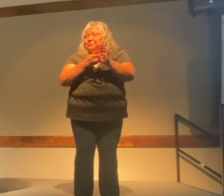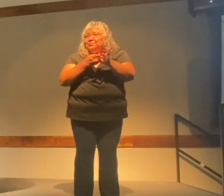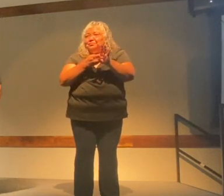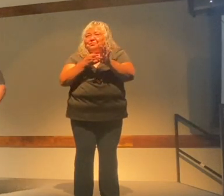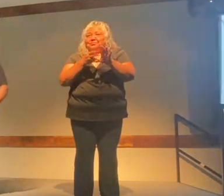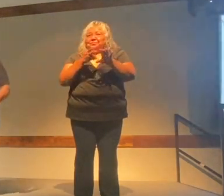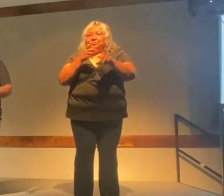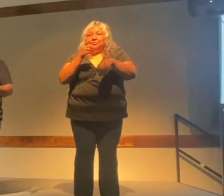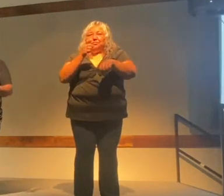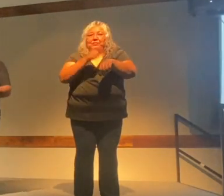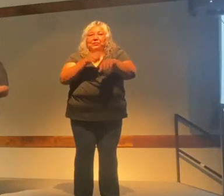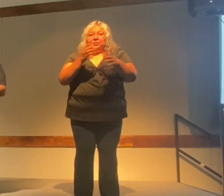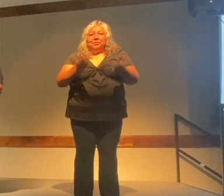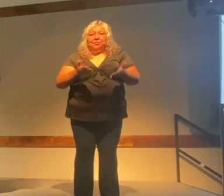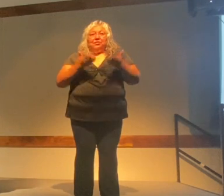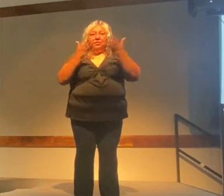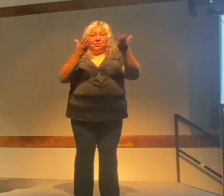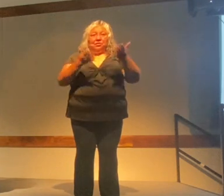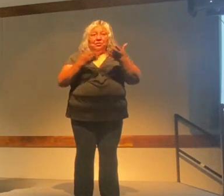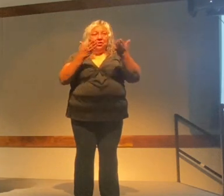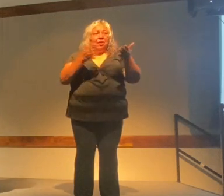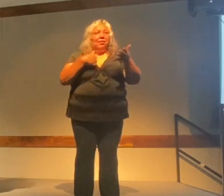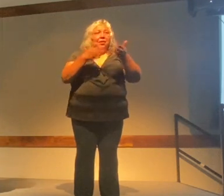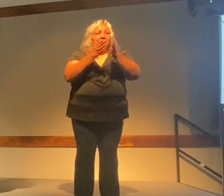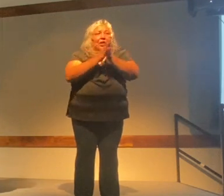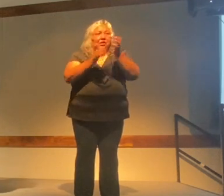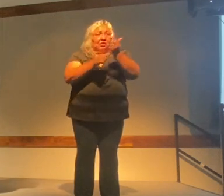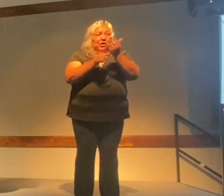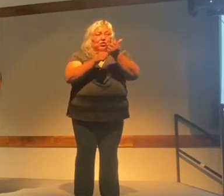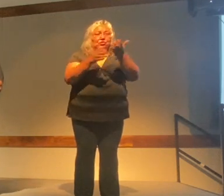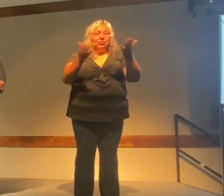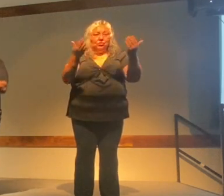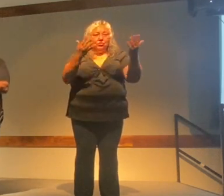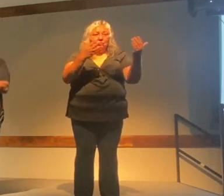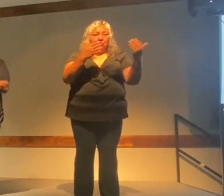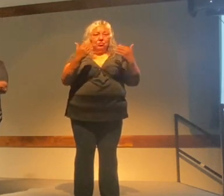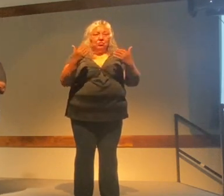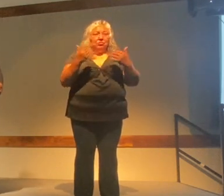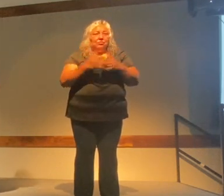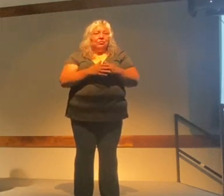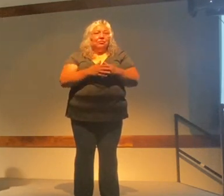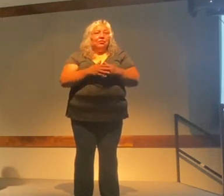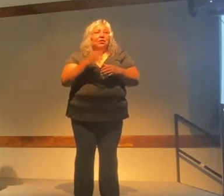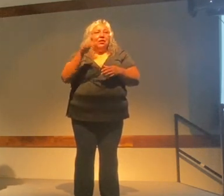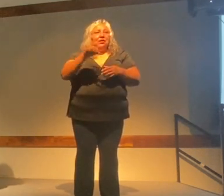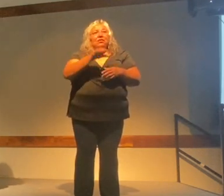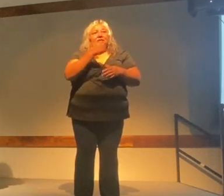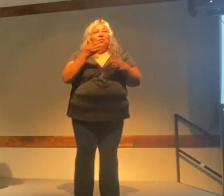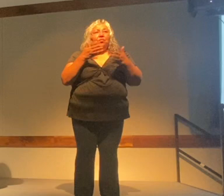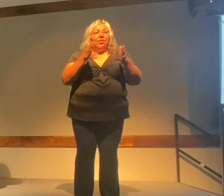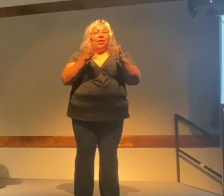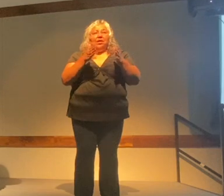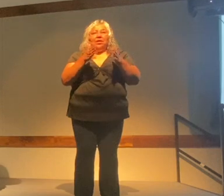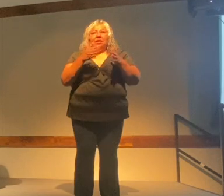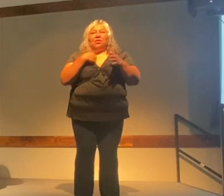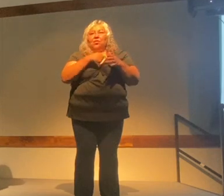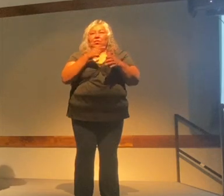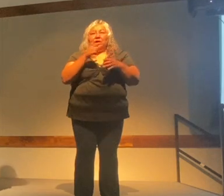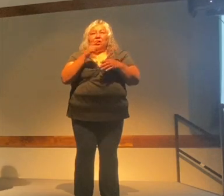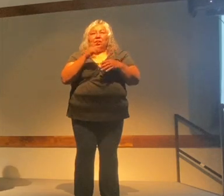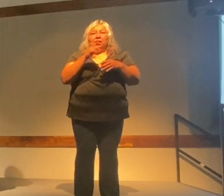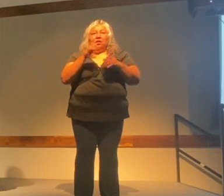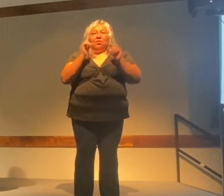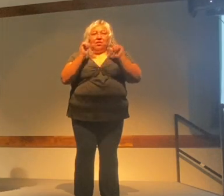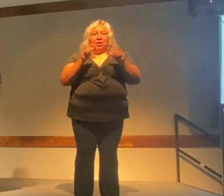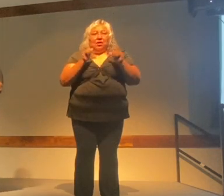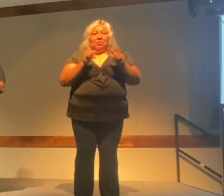a time of tithe and offering. I'm going to ask the ushers to come forward. This is another way that we are